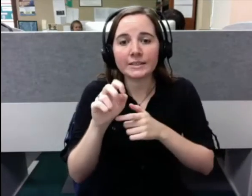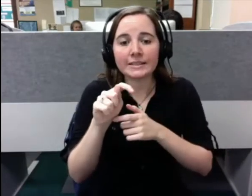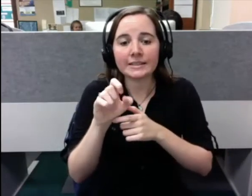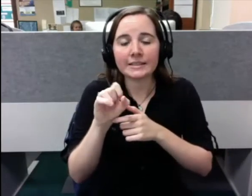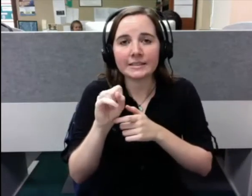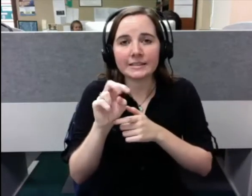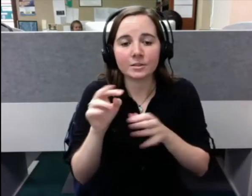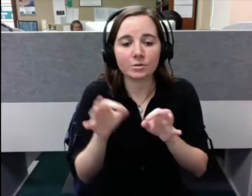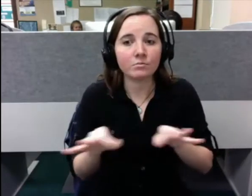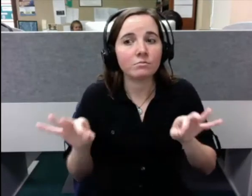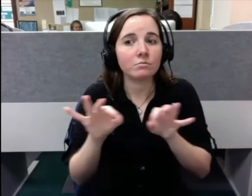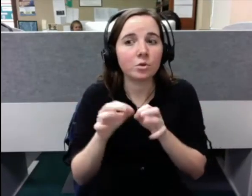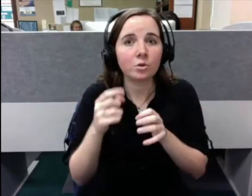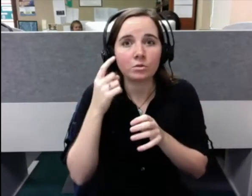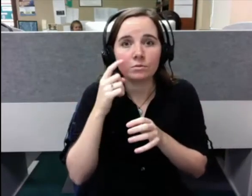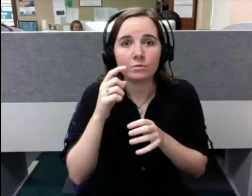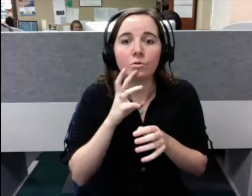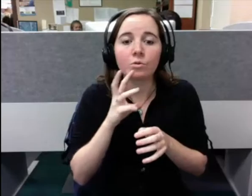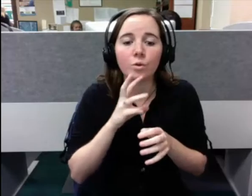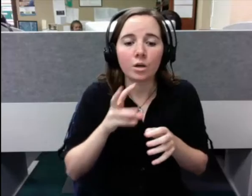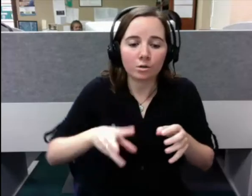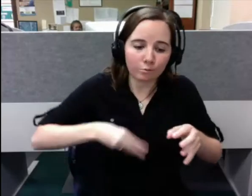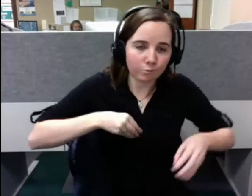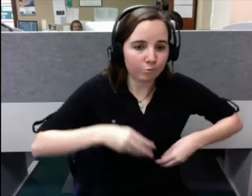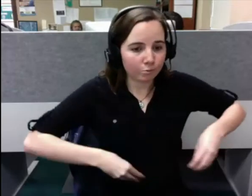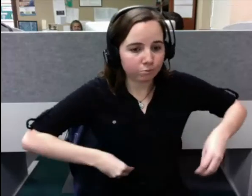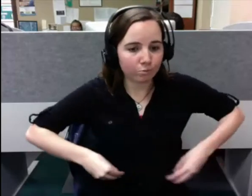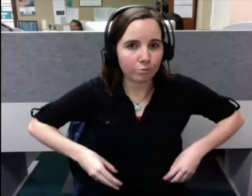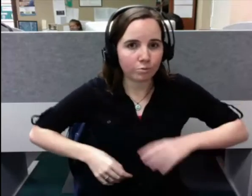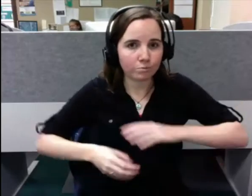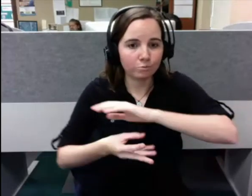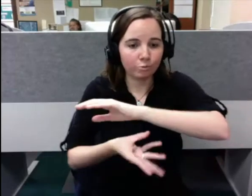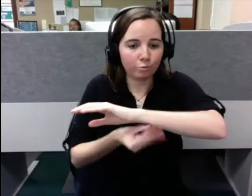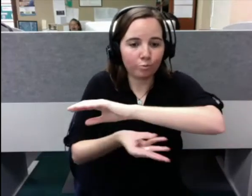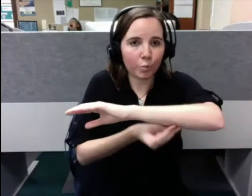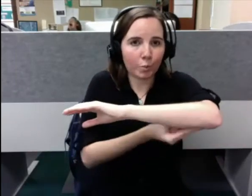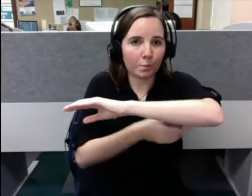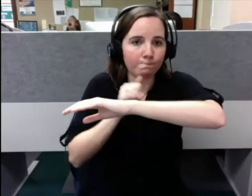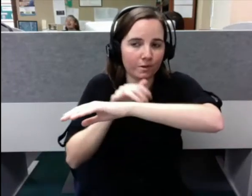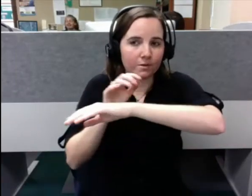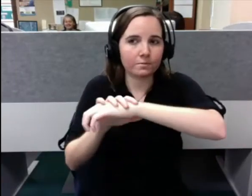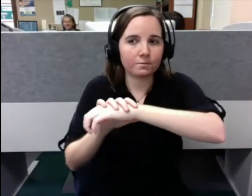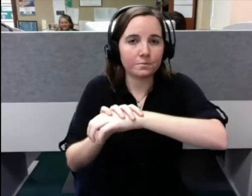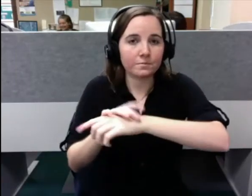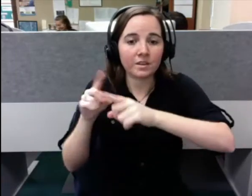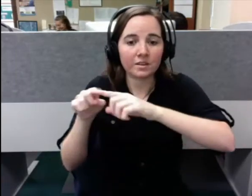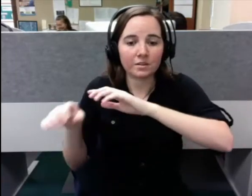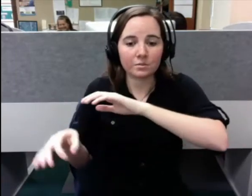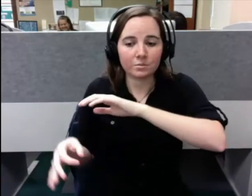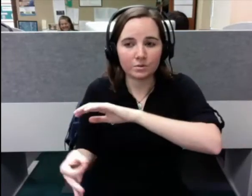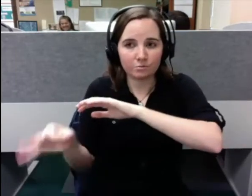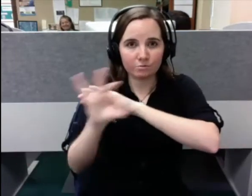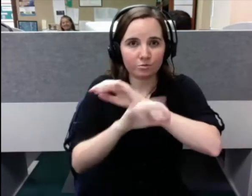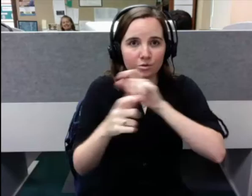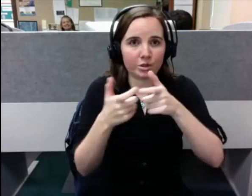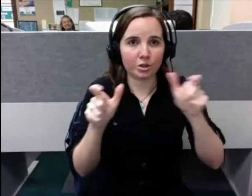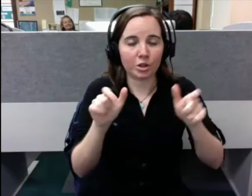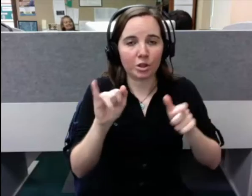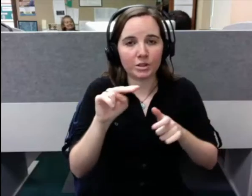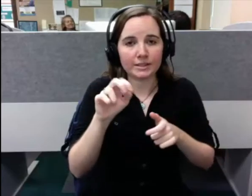in allowing you to get water from the foods and beverages that you eat. Additionally, In your large intestines, we're going to find large collections